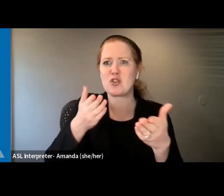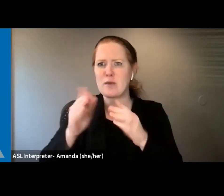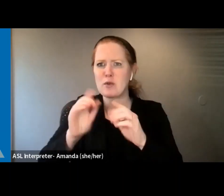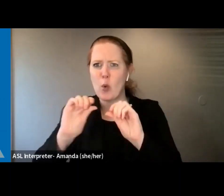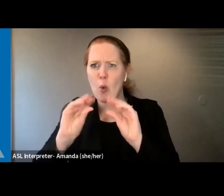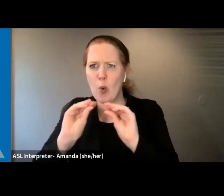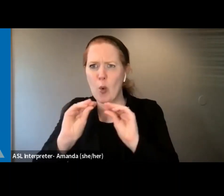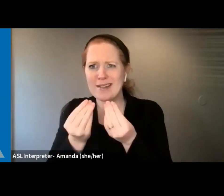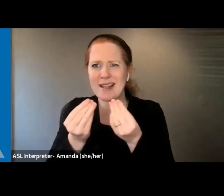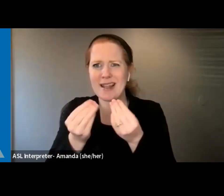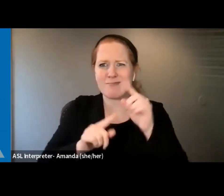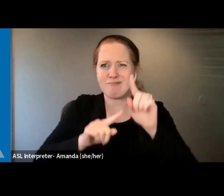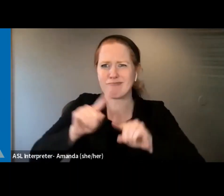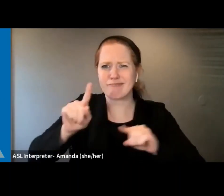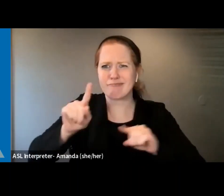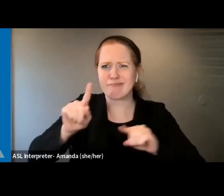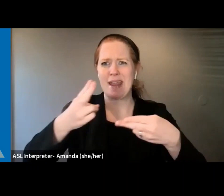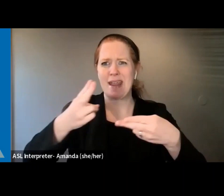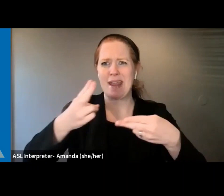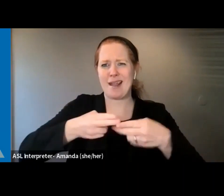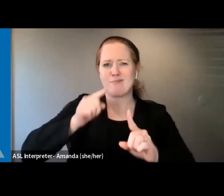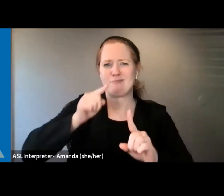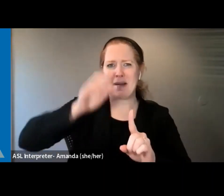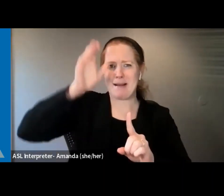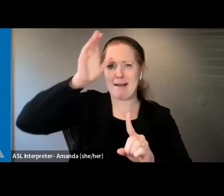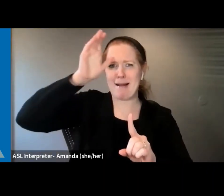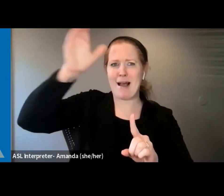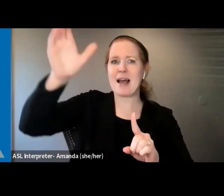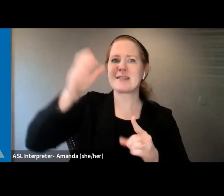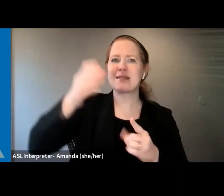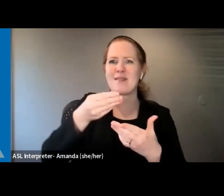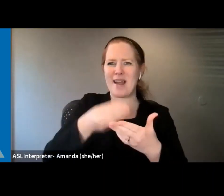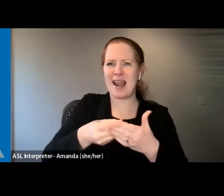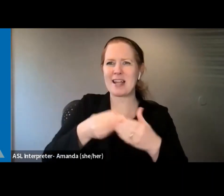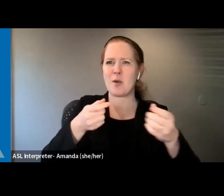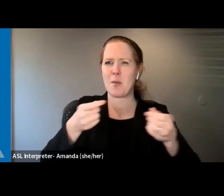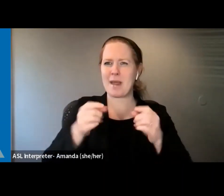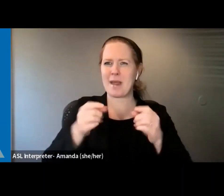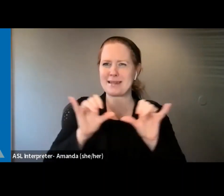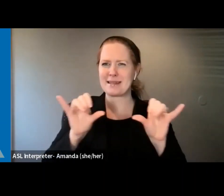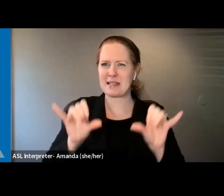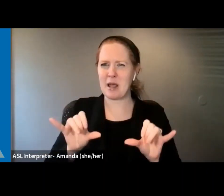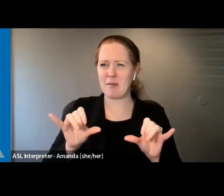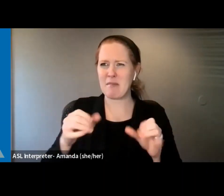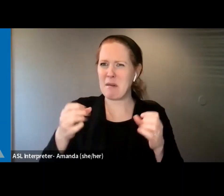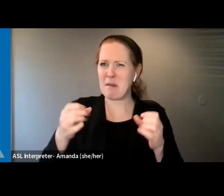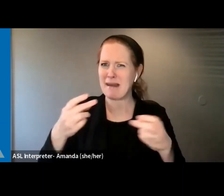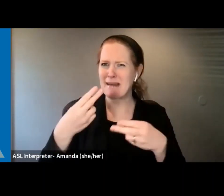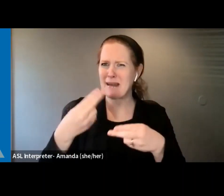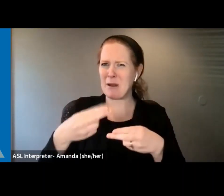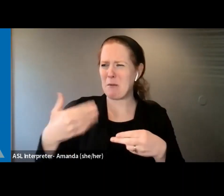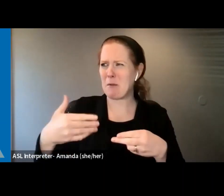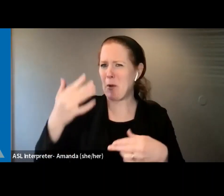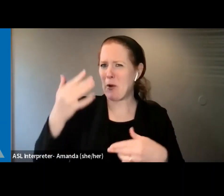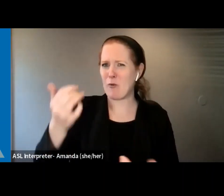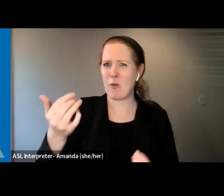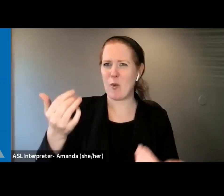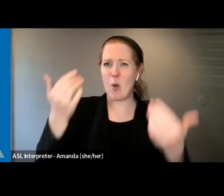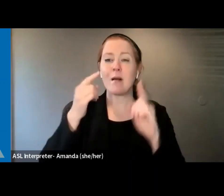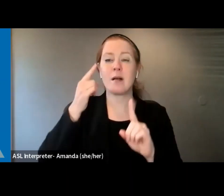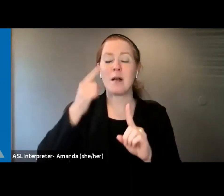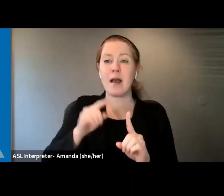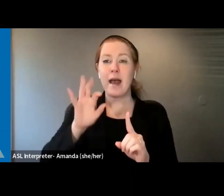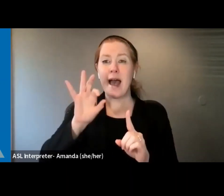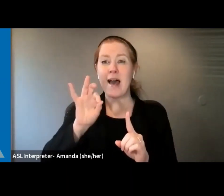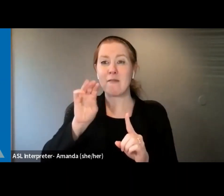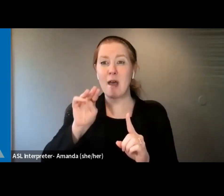so many names for this concept that it's a little bit overwhelming. But when we're talking about FMS, financial management